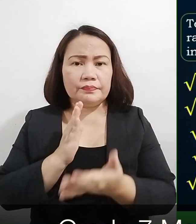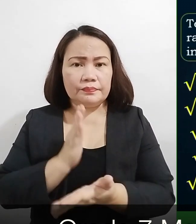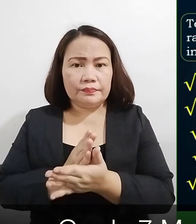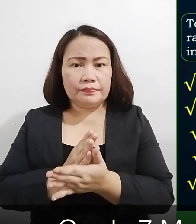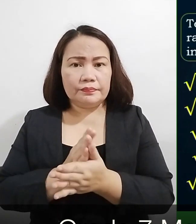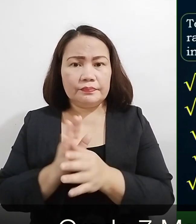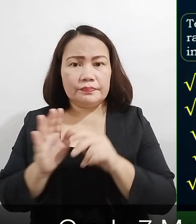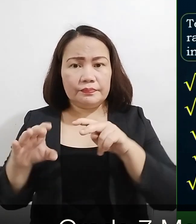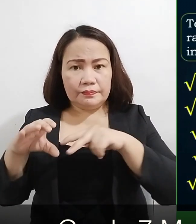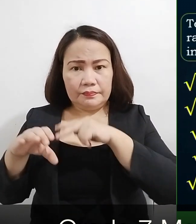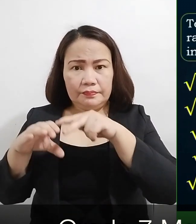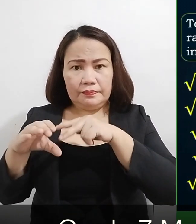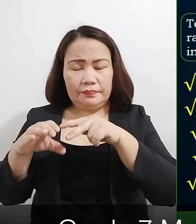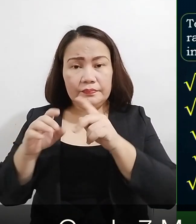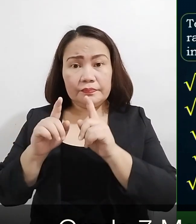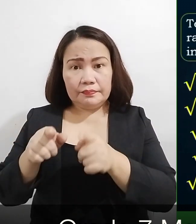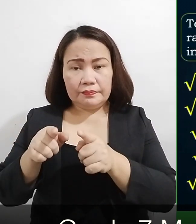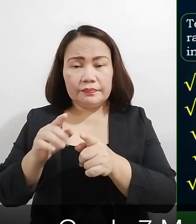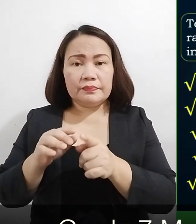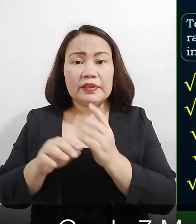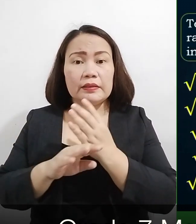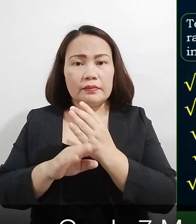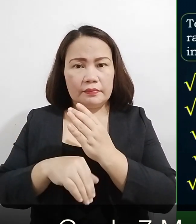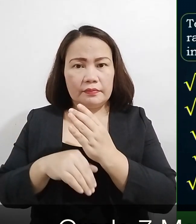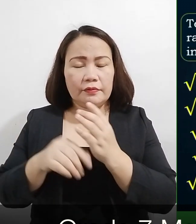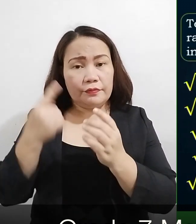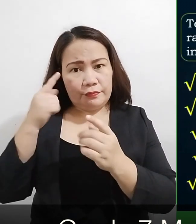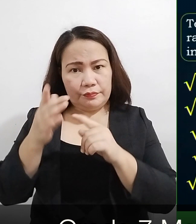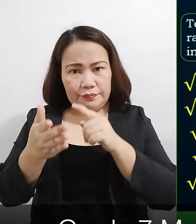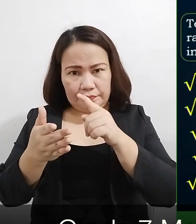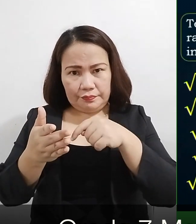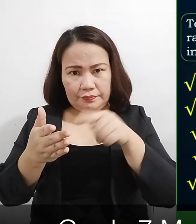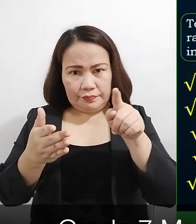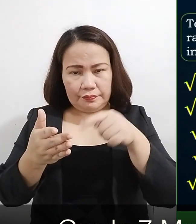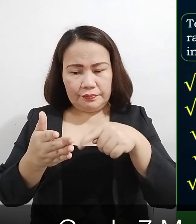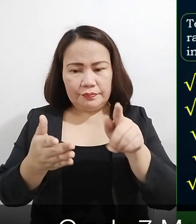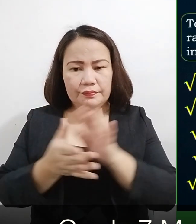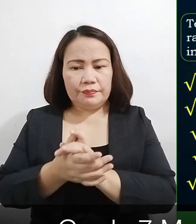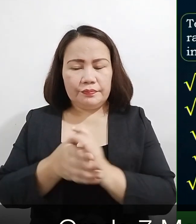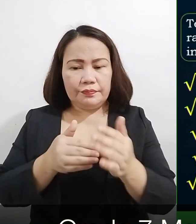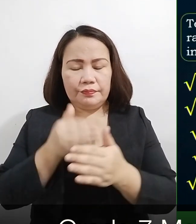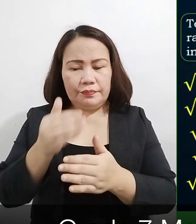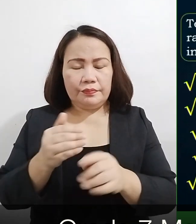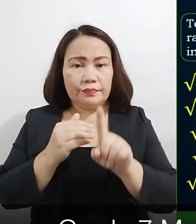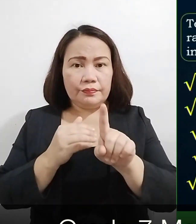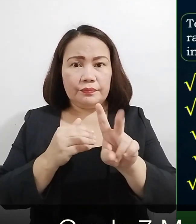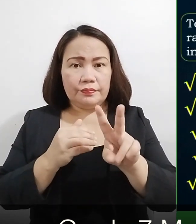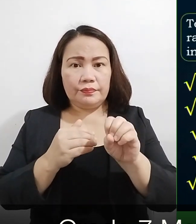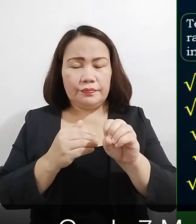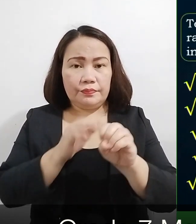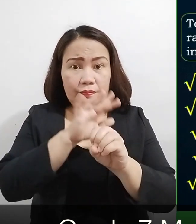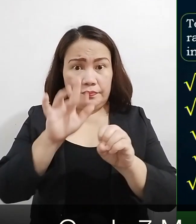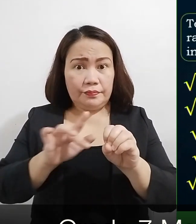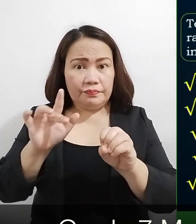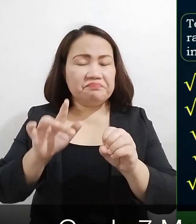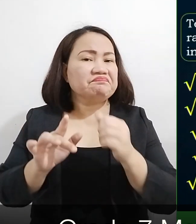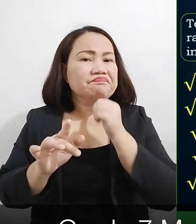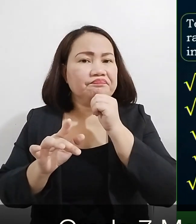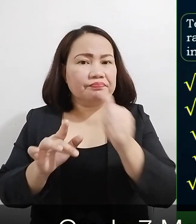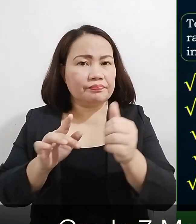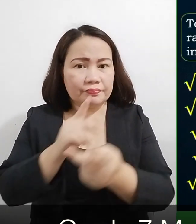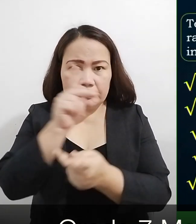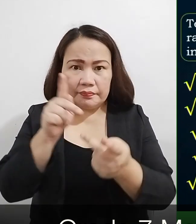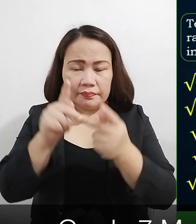pwede mo i-pause yung video and then magsagot ka muna and then balikan mo para sa checking. Okay, next. Square root of